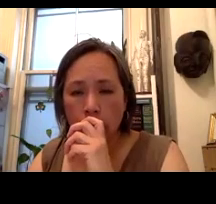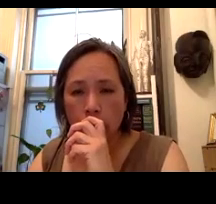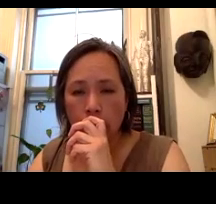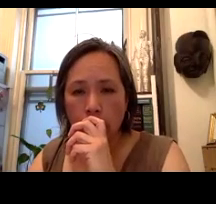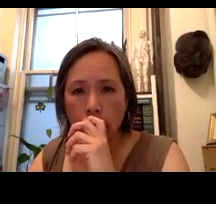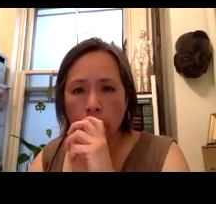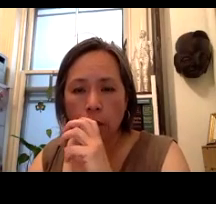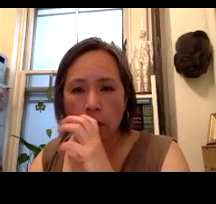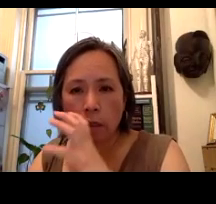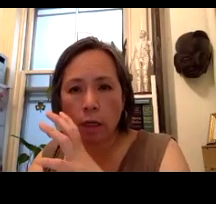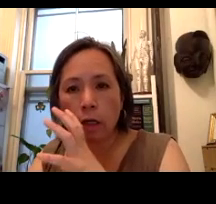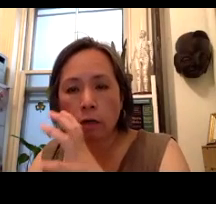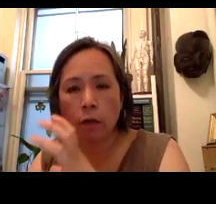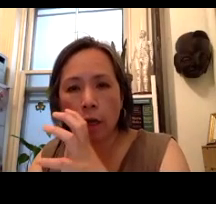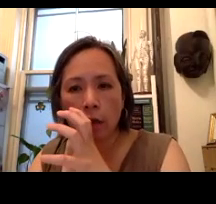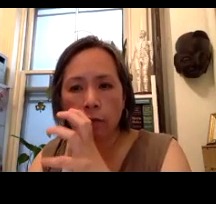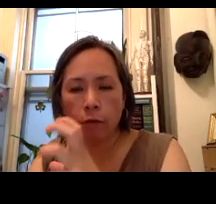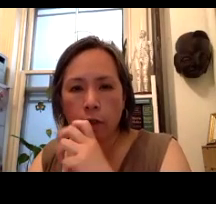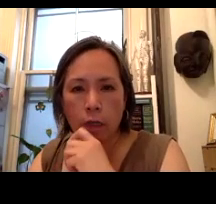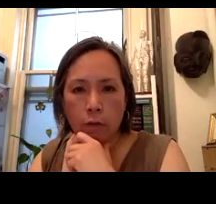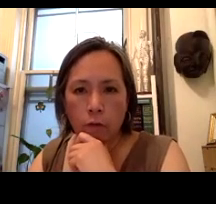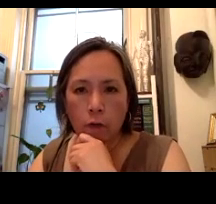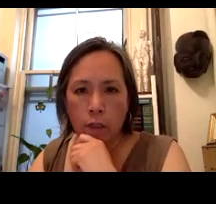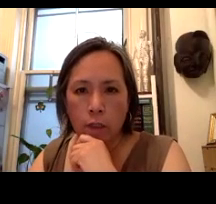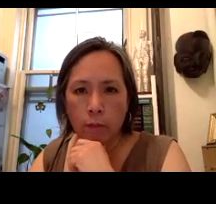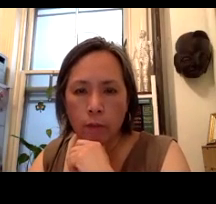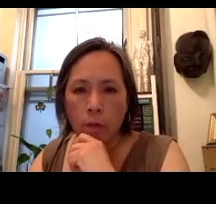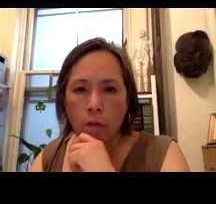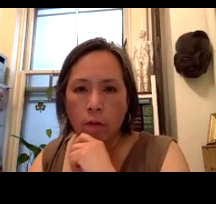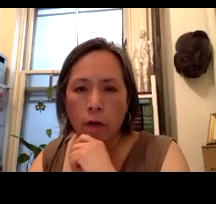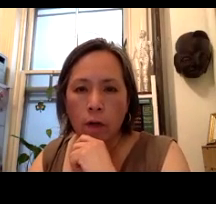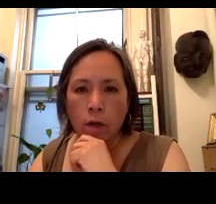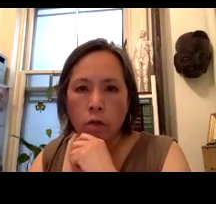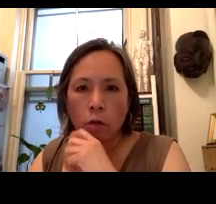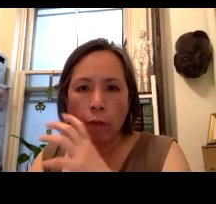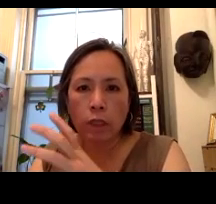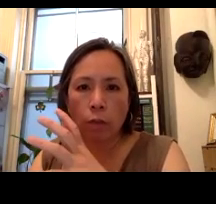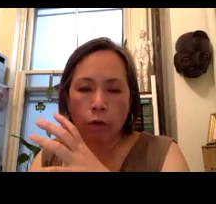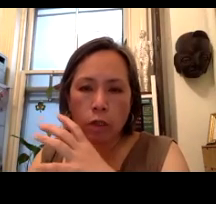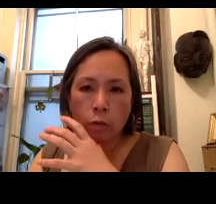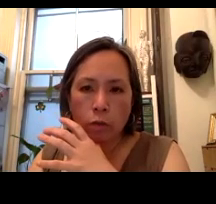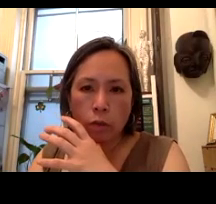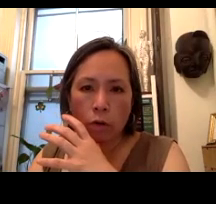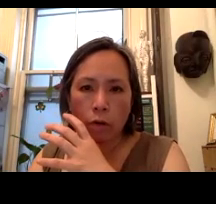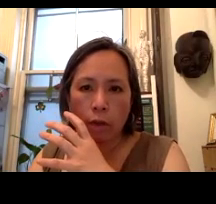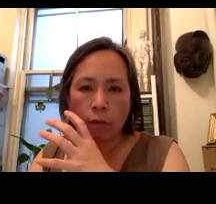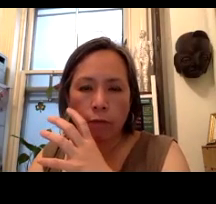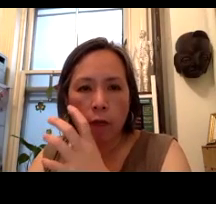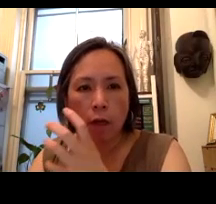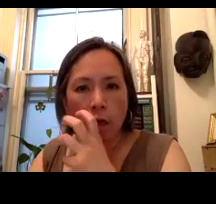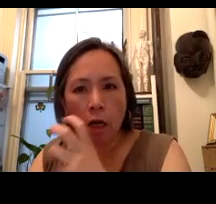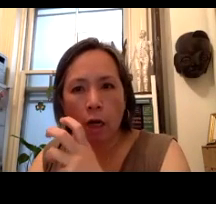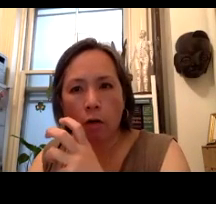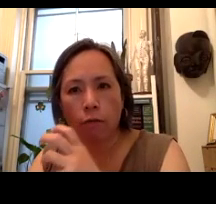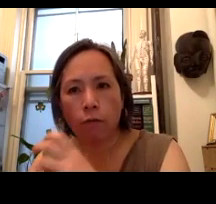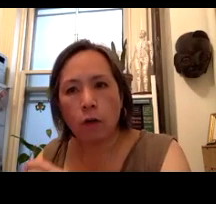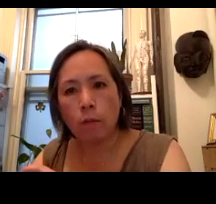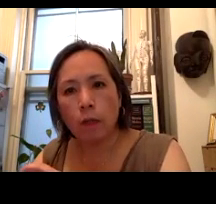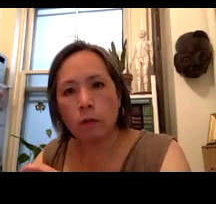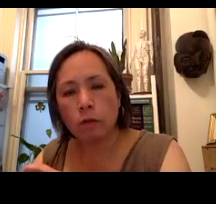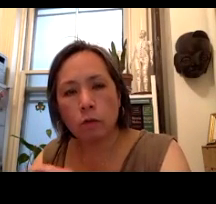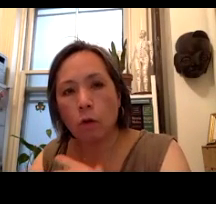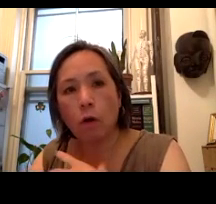martial arts concept. It's an underlying philosophical concept, right? So the basic principles are that yin and yang